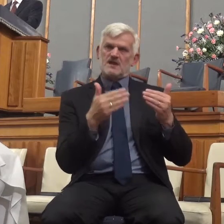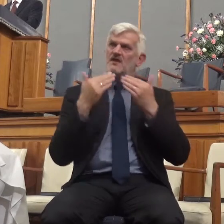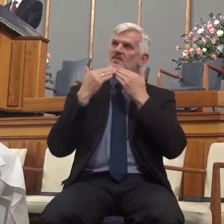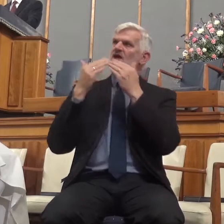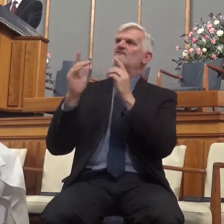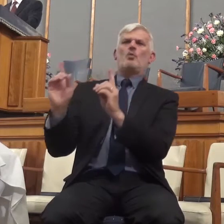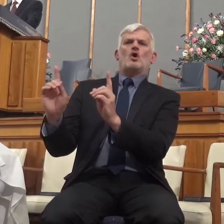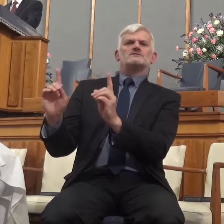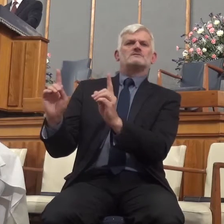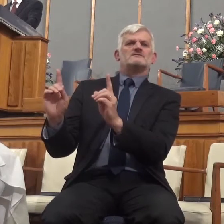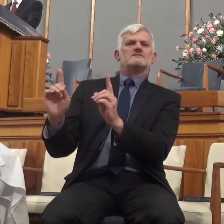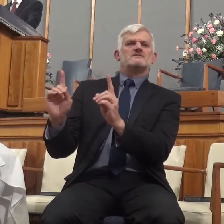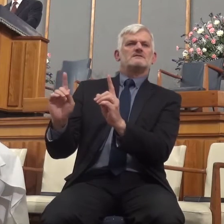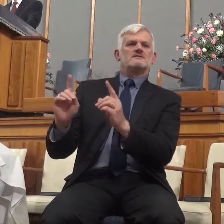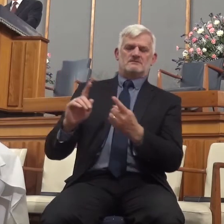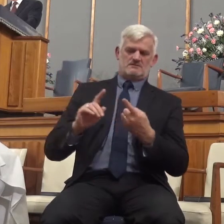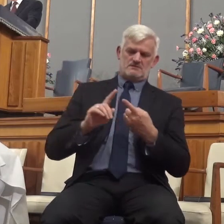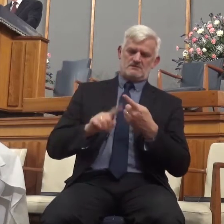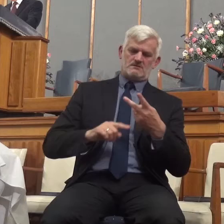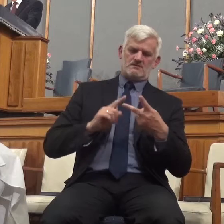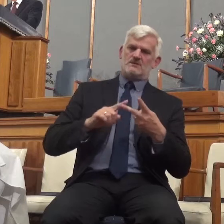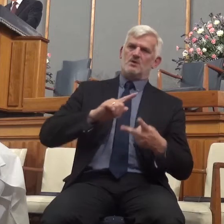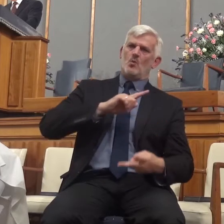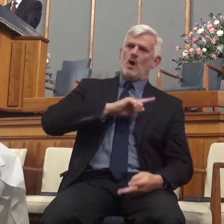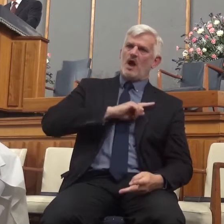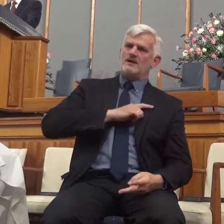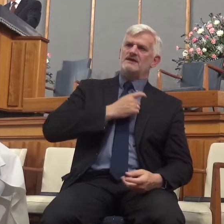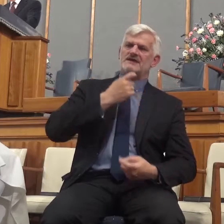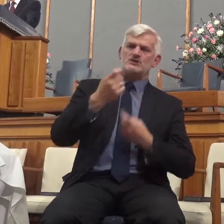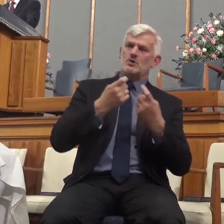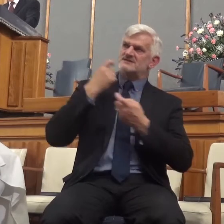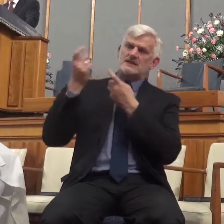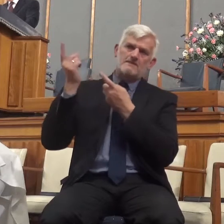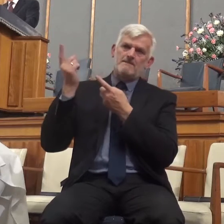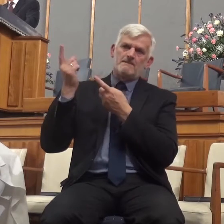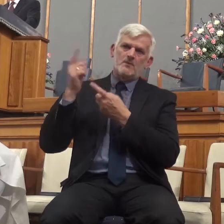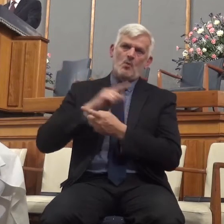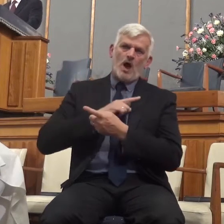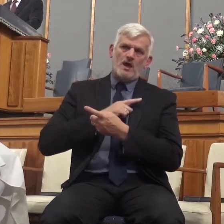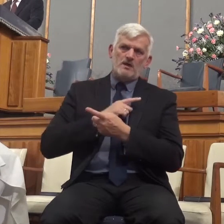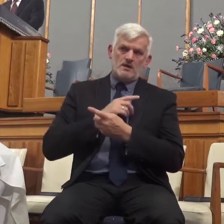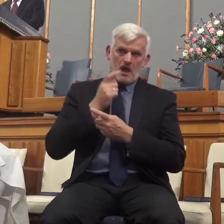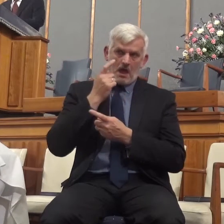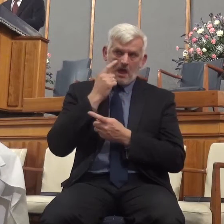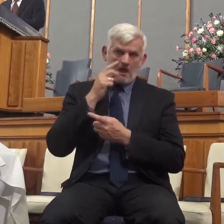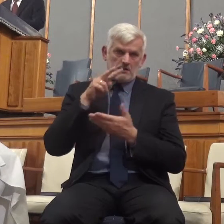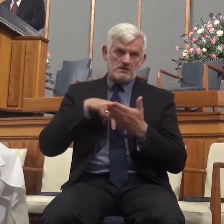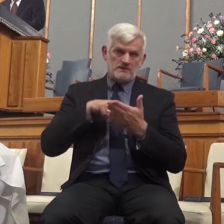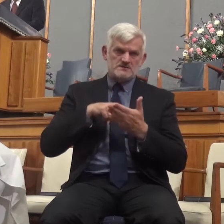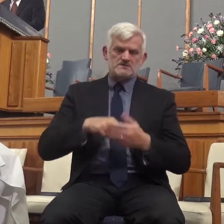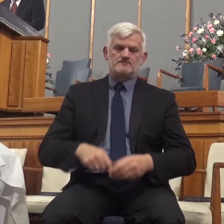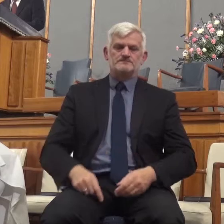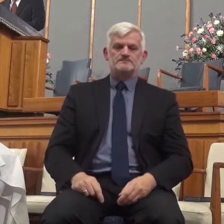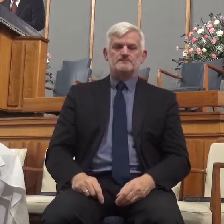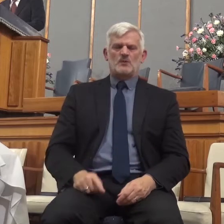for and why we should be seeking, every one of us, the God of heaven, the Lord. He is, before I leave